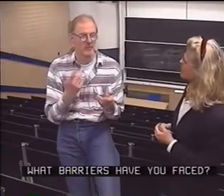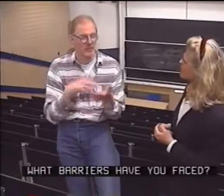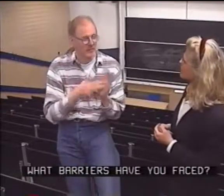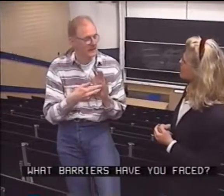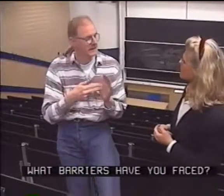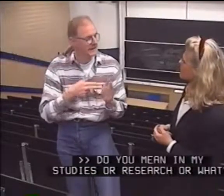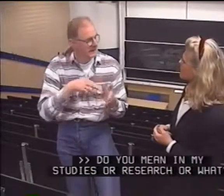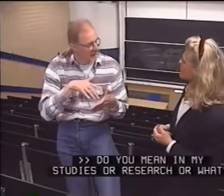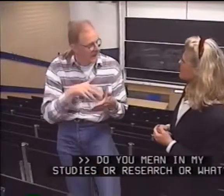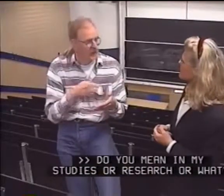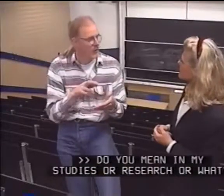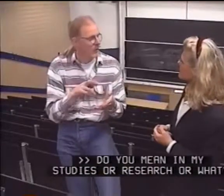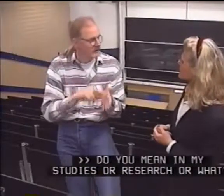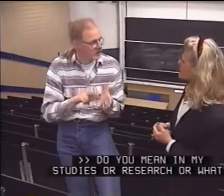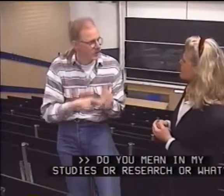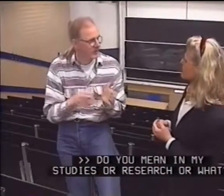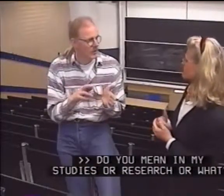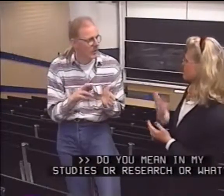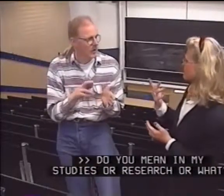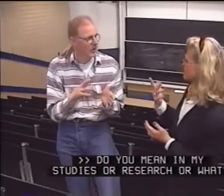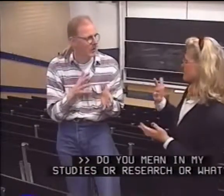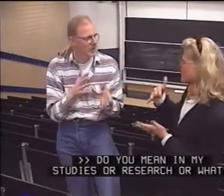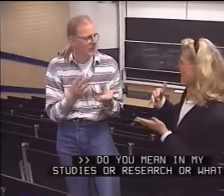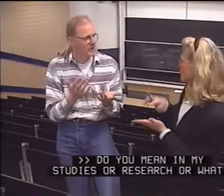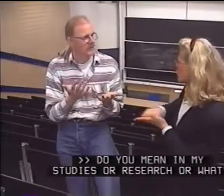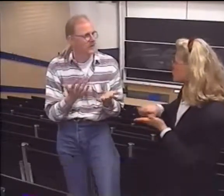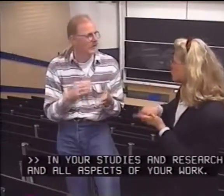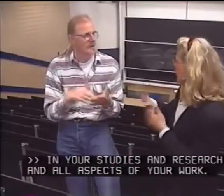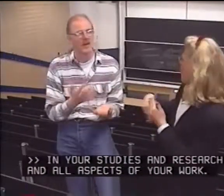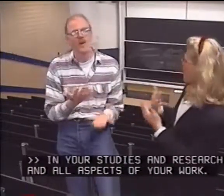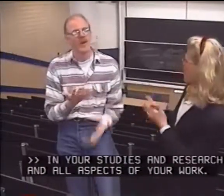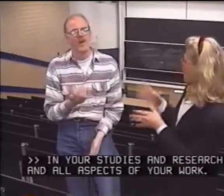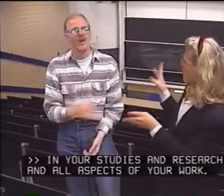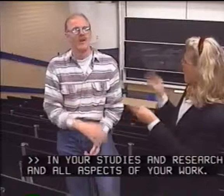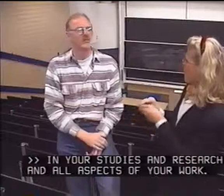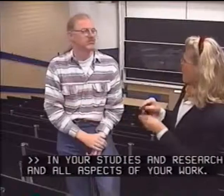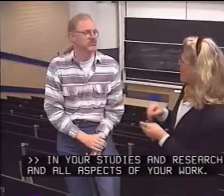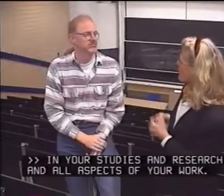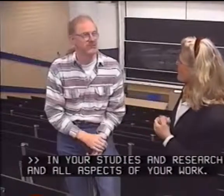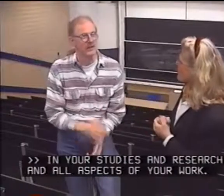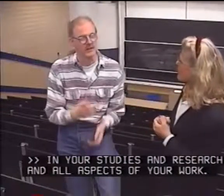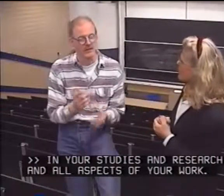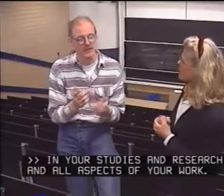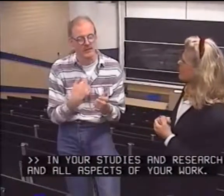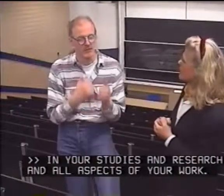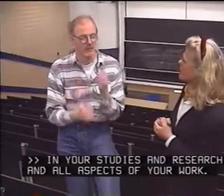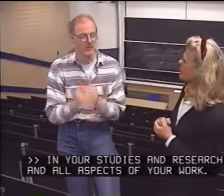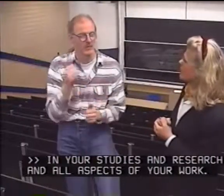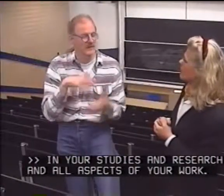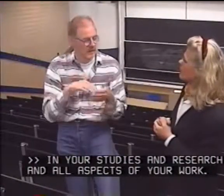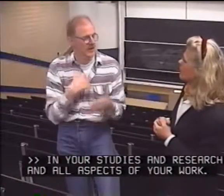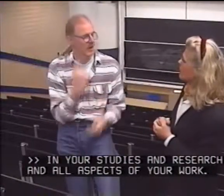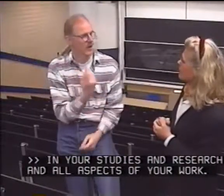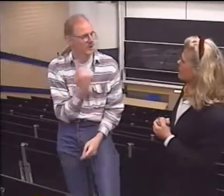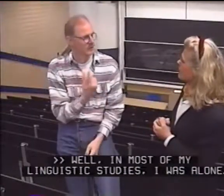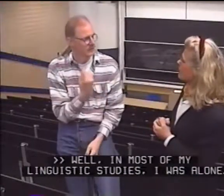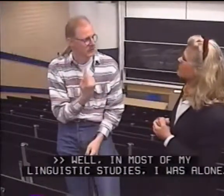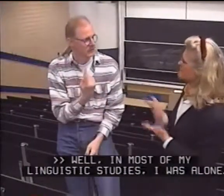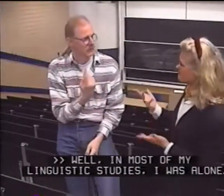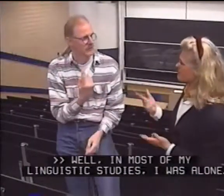Do you mean in my studies or research or what? In your studies and research and all aspects of your work? Well, in most